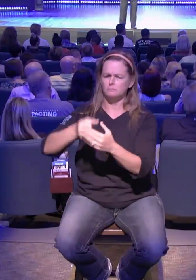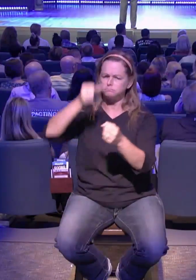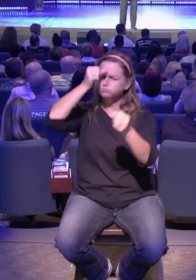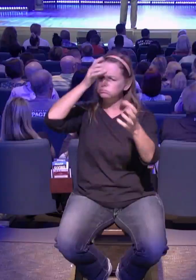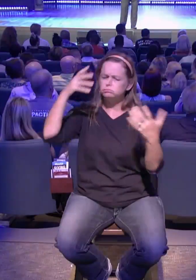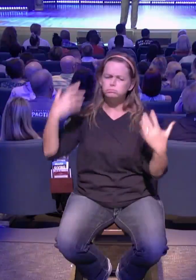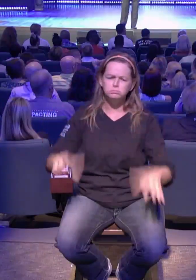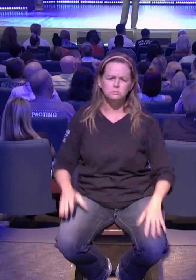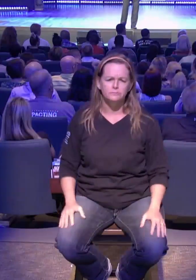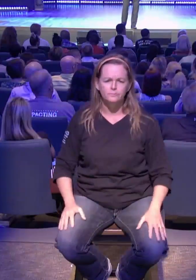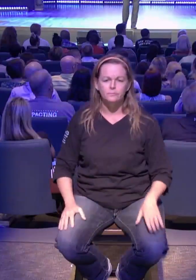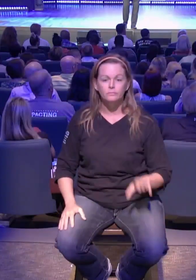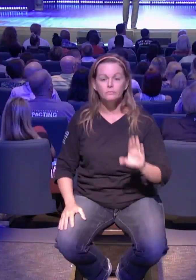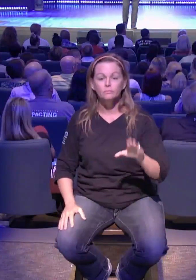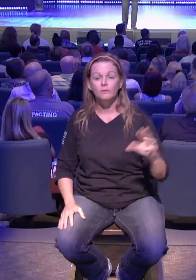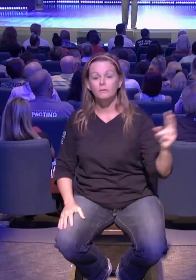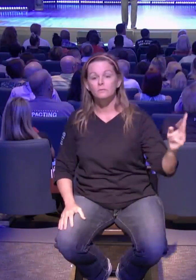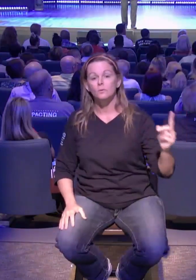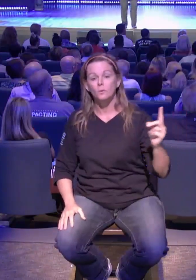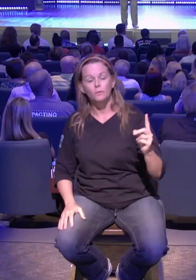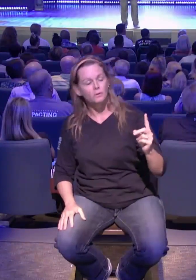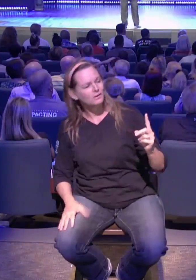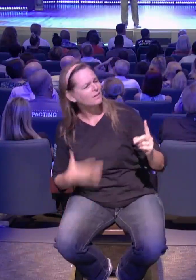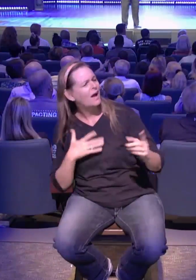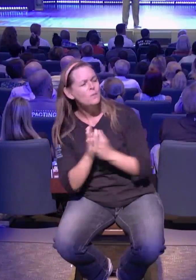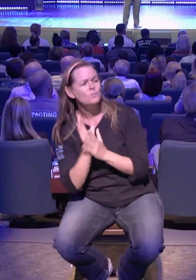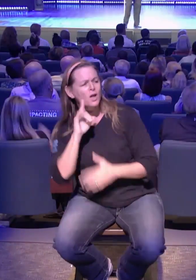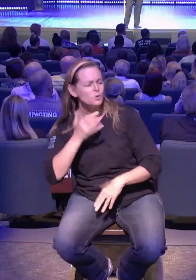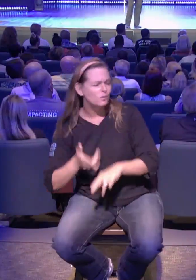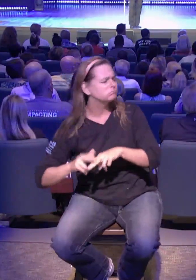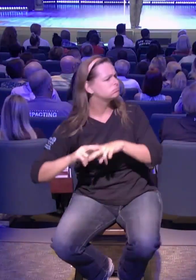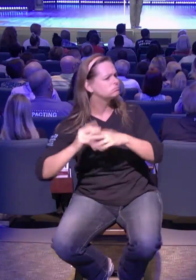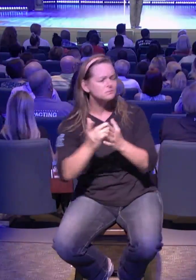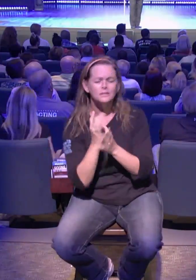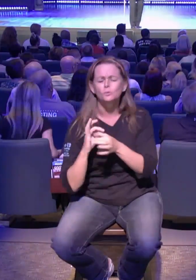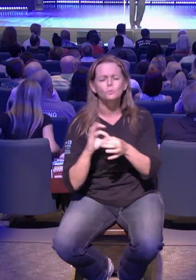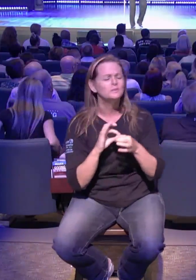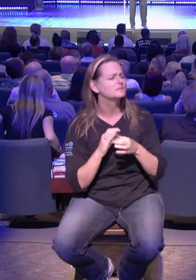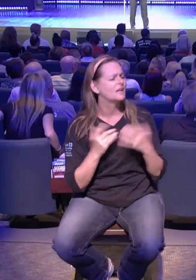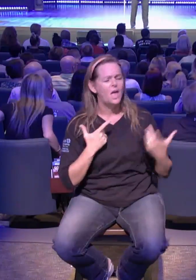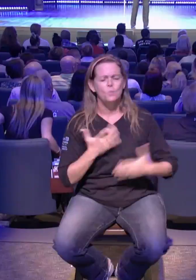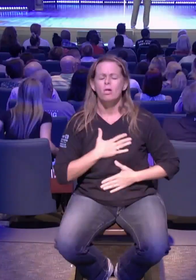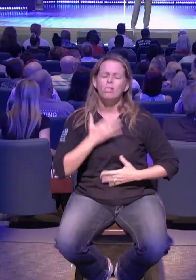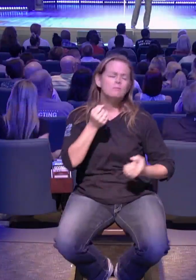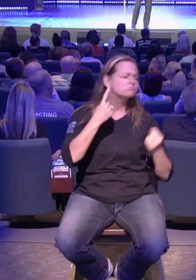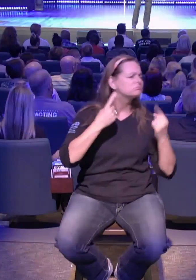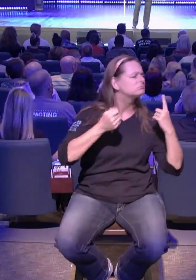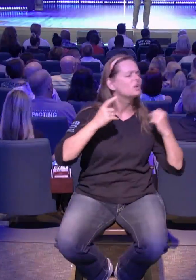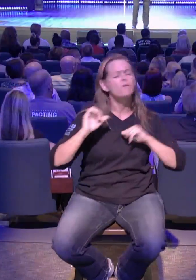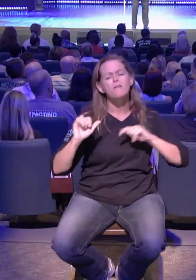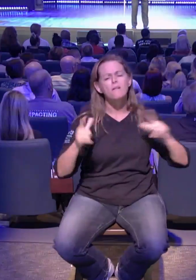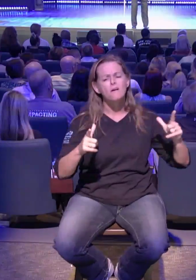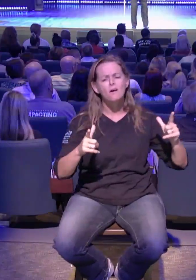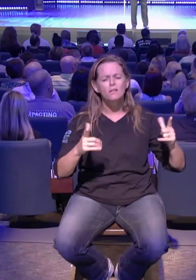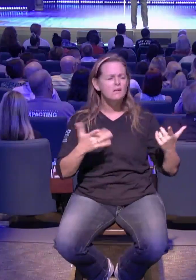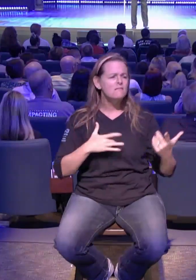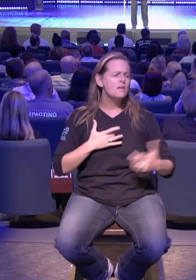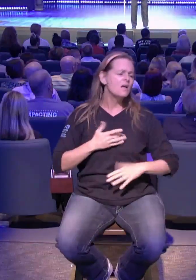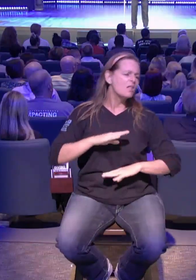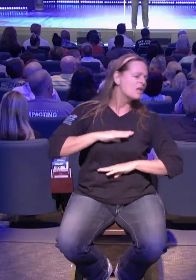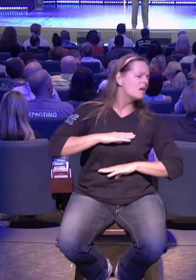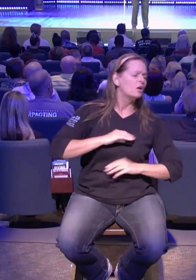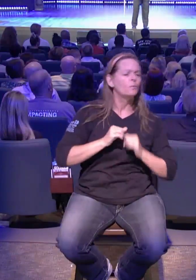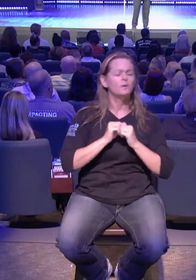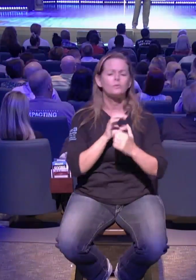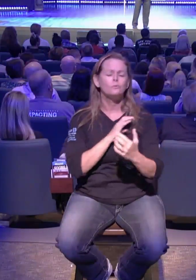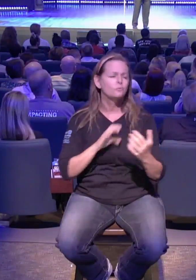active in sharing your faith so that you will have a full understanding of every good thing we have